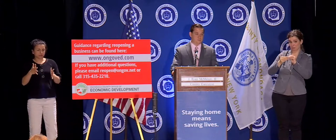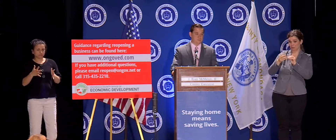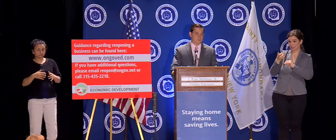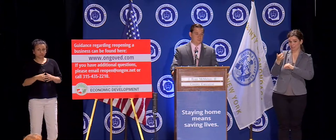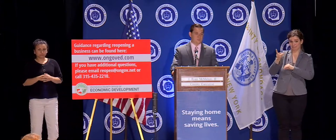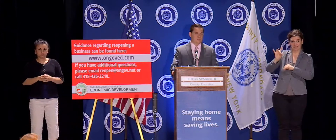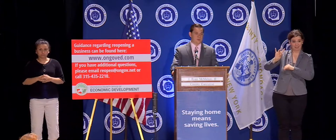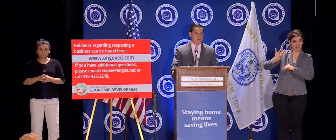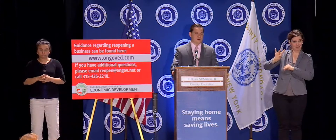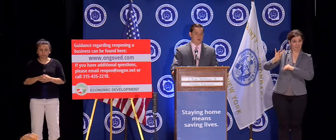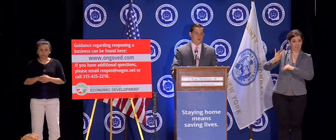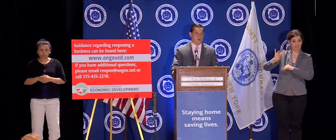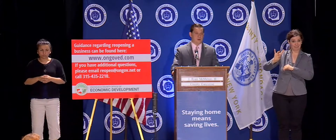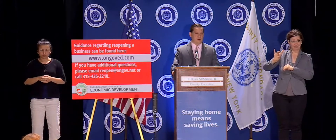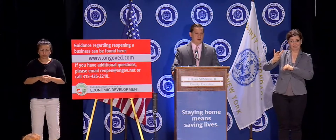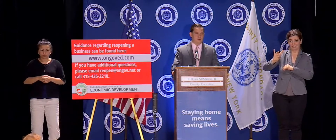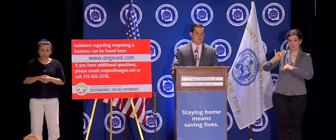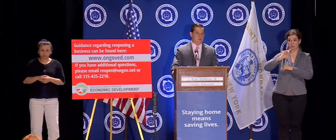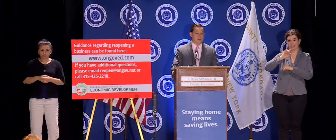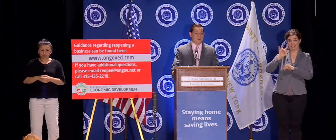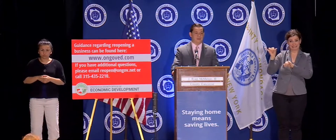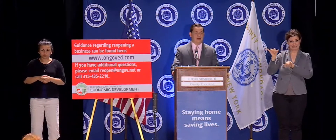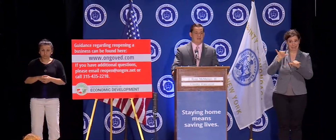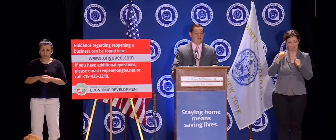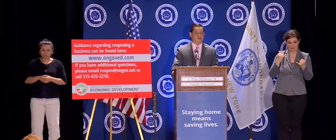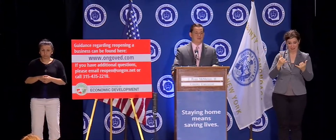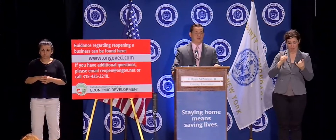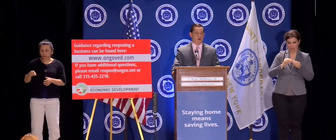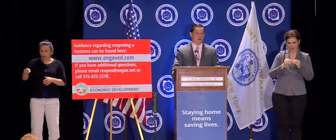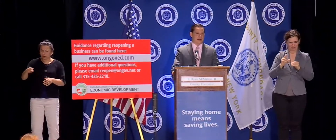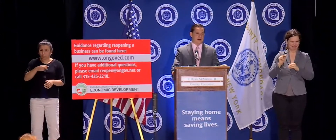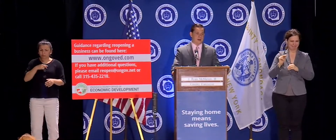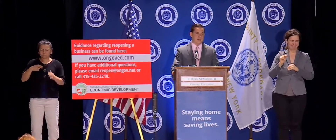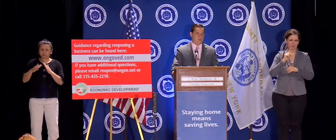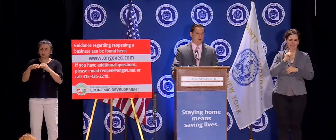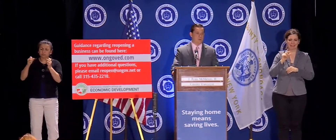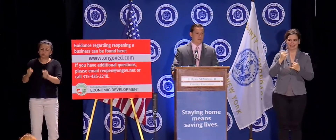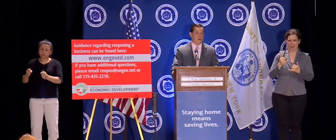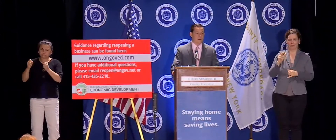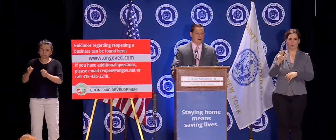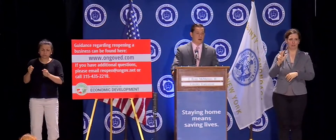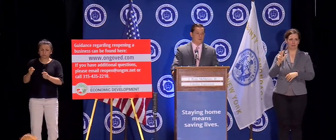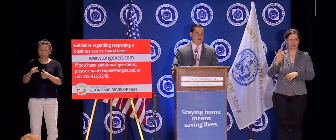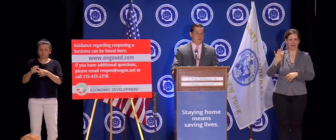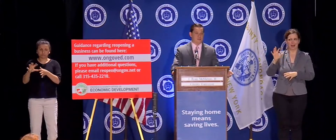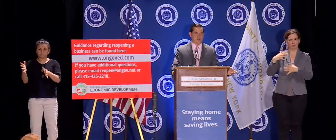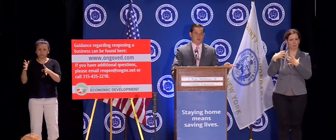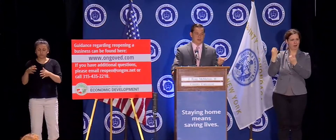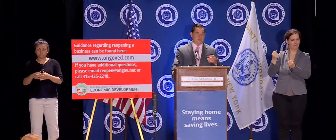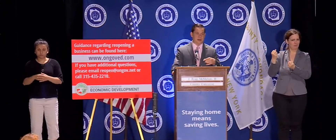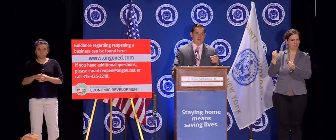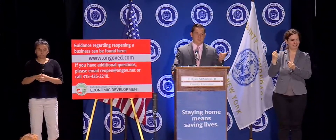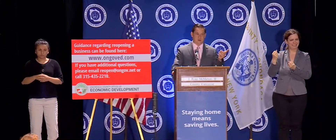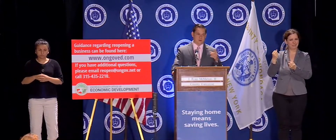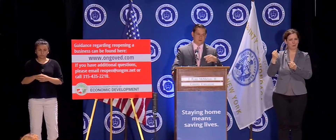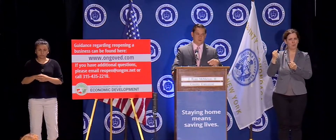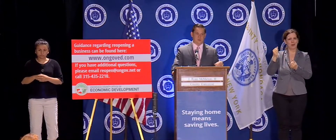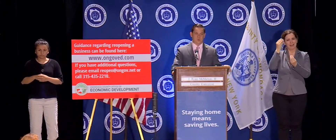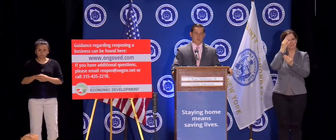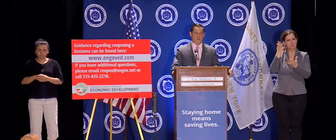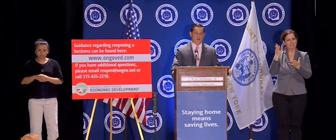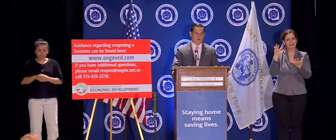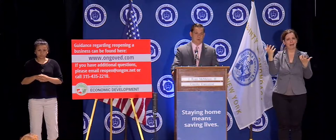anymore. And so you can't allow this to skew our data anymore, especially related to any sort